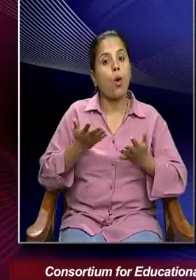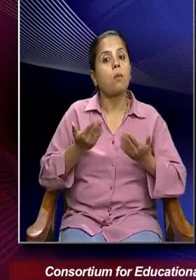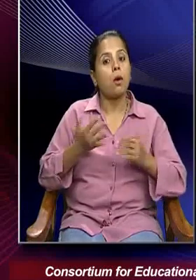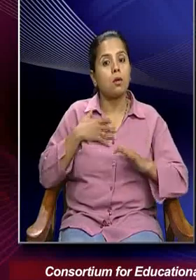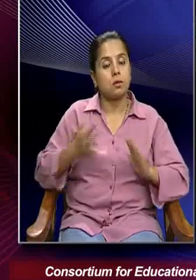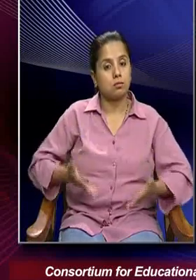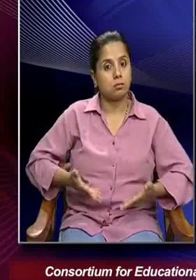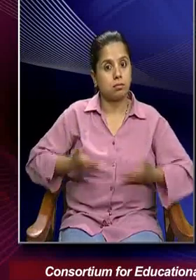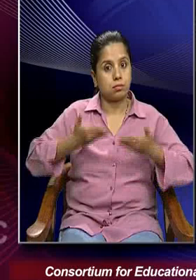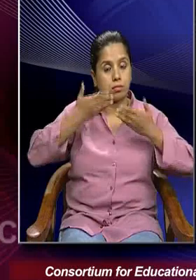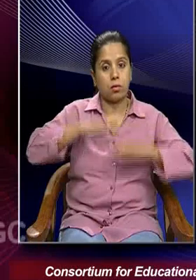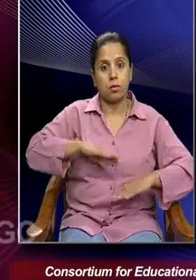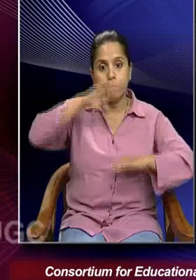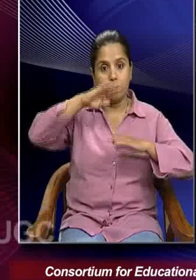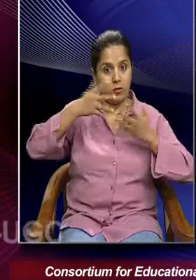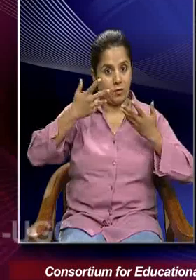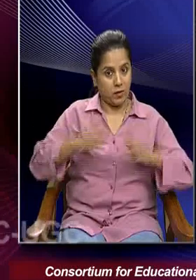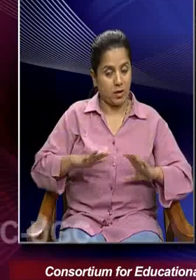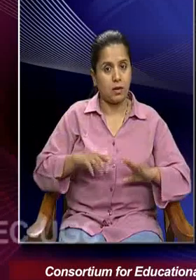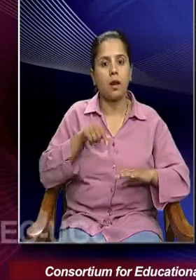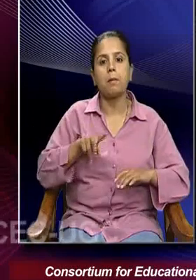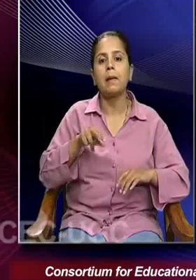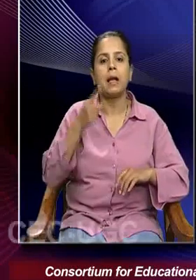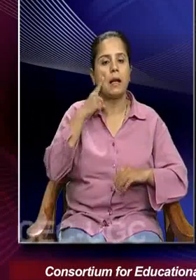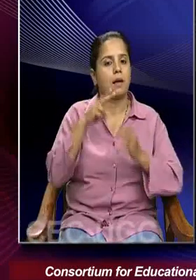So it is known as inhaling.